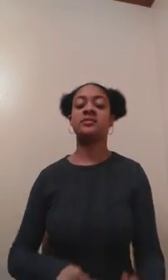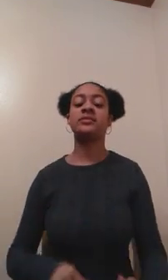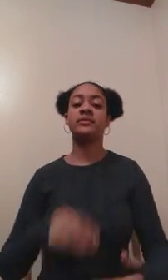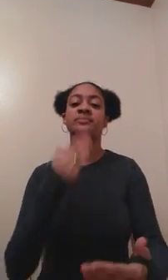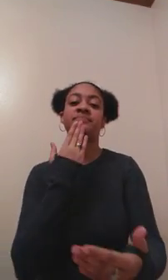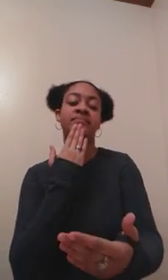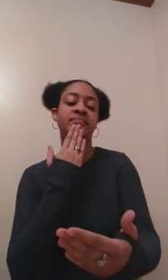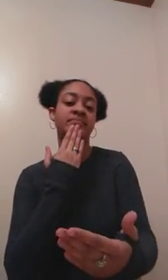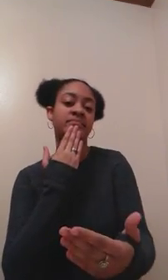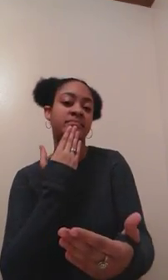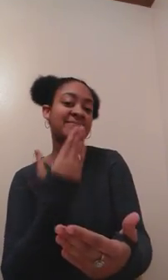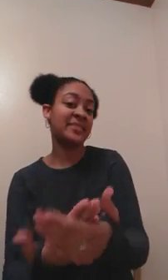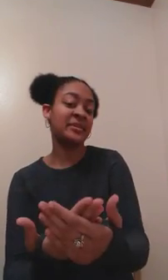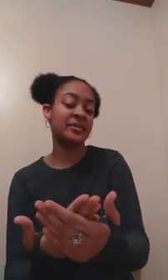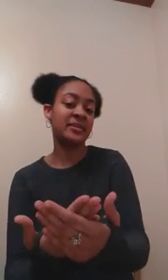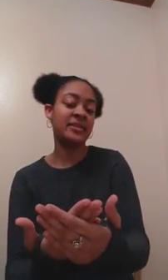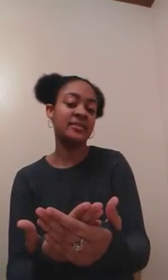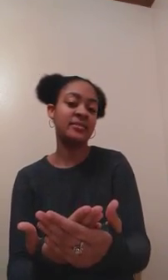So, good